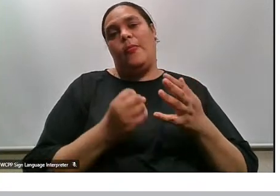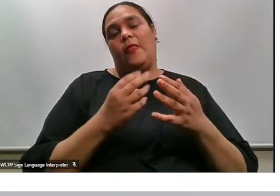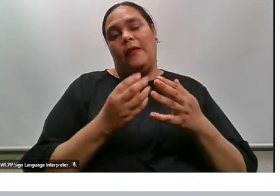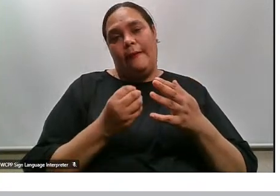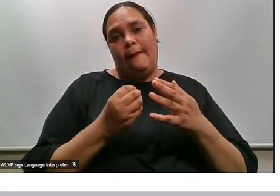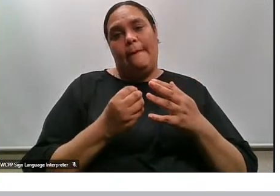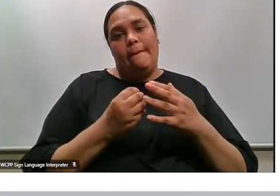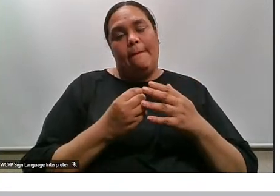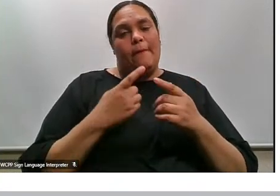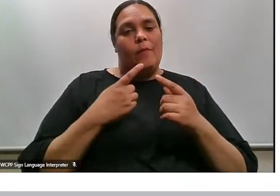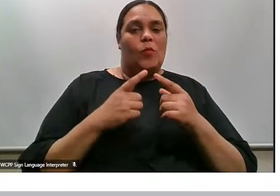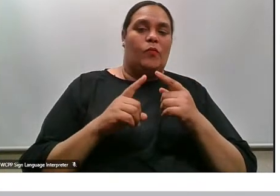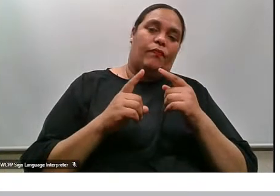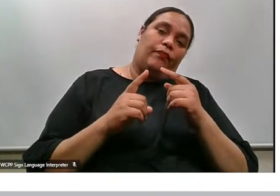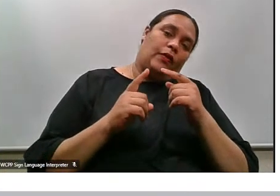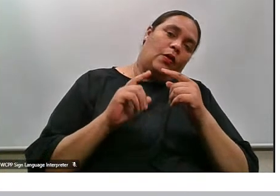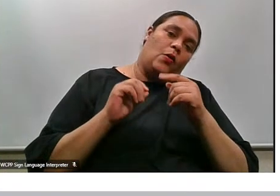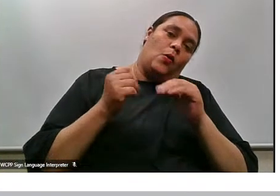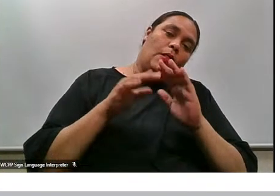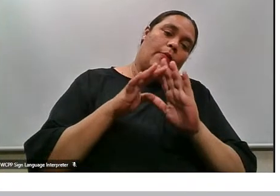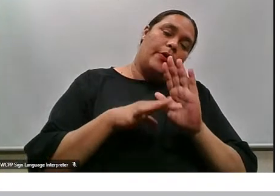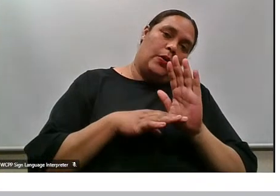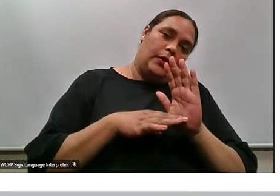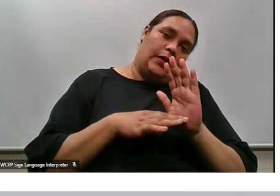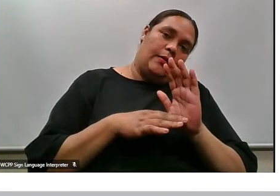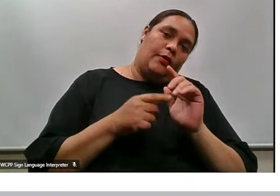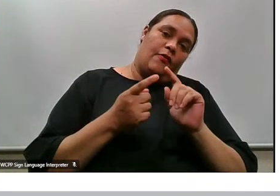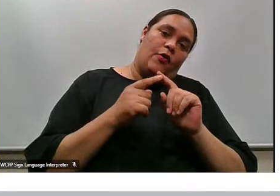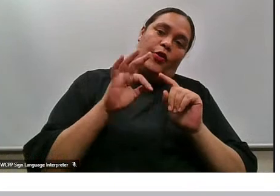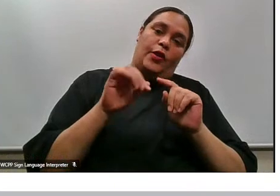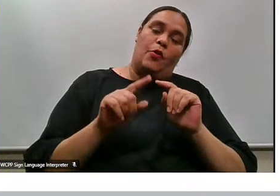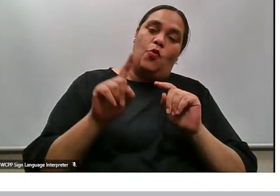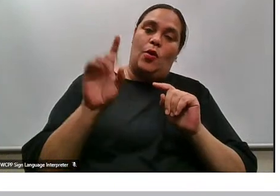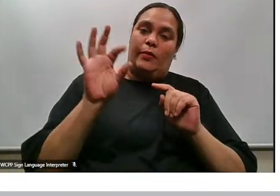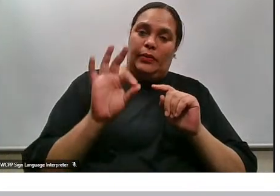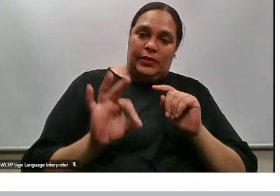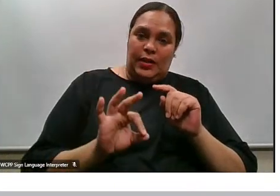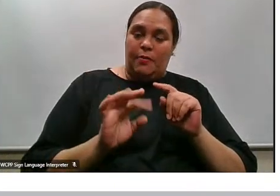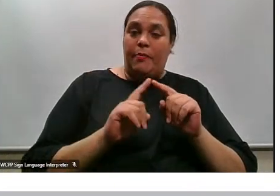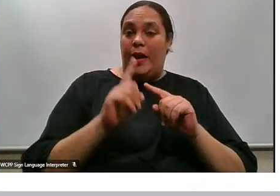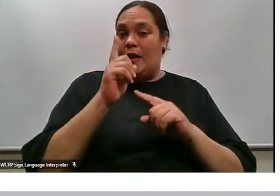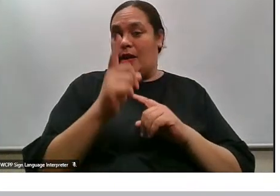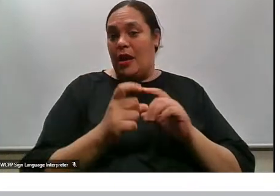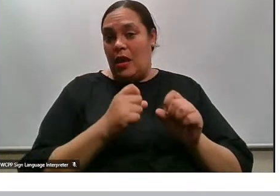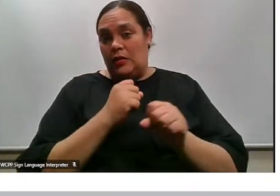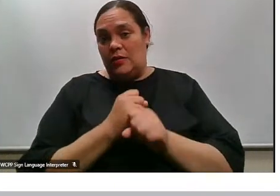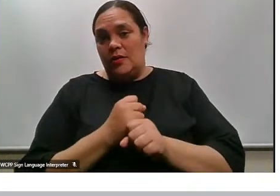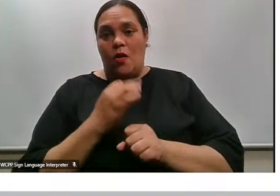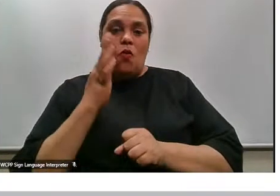in terms of all the programs, it's only 3.1%. By next year, when it